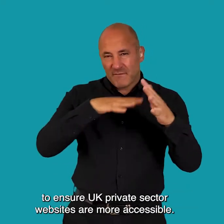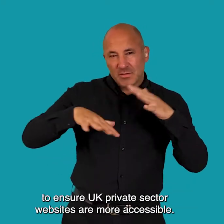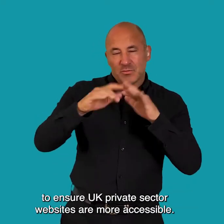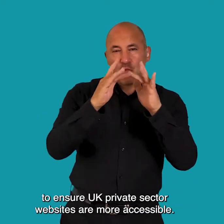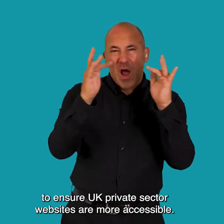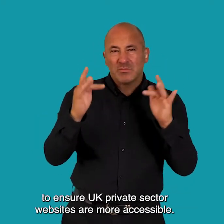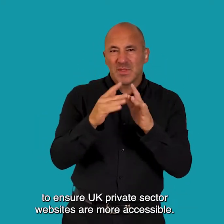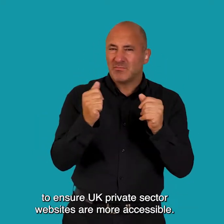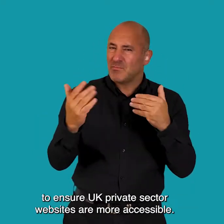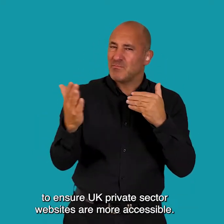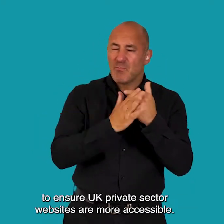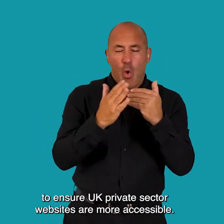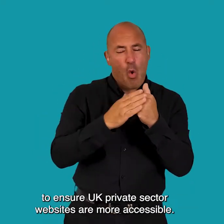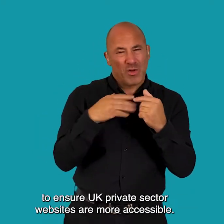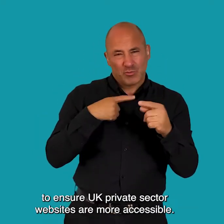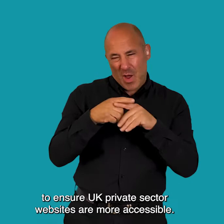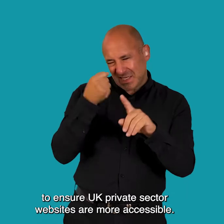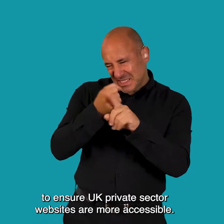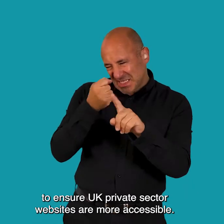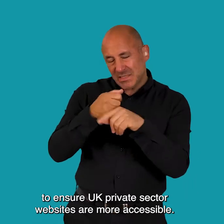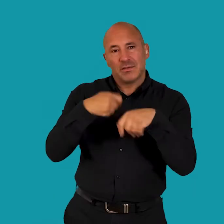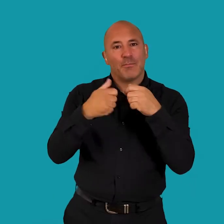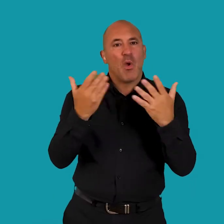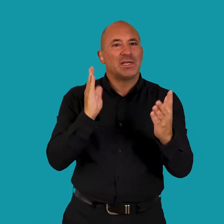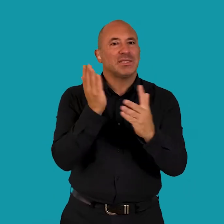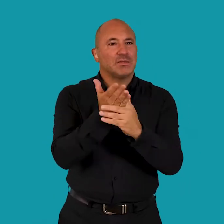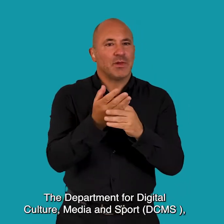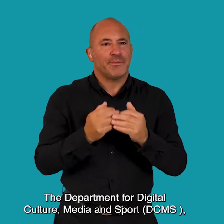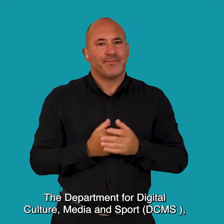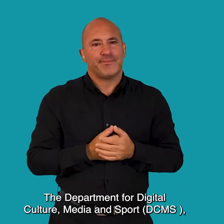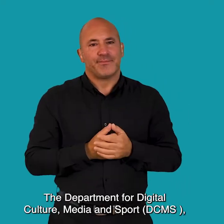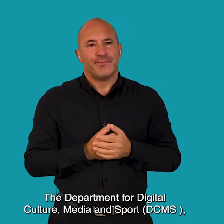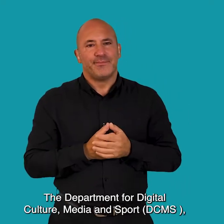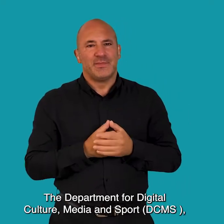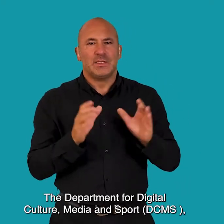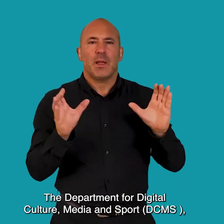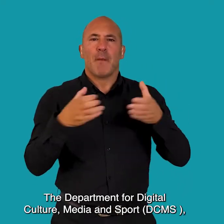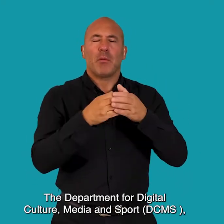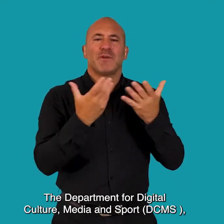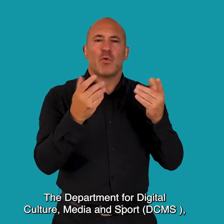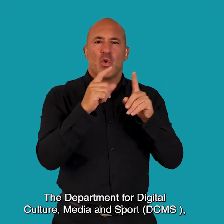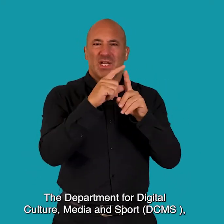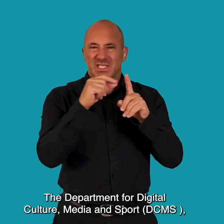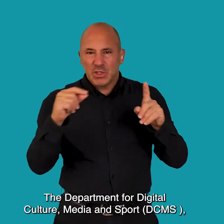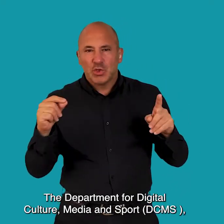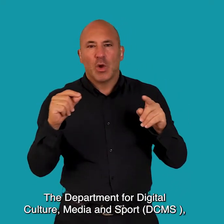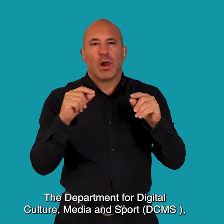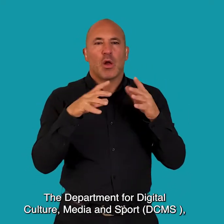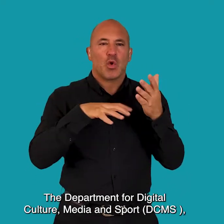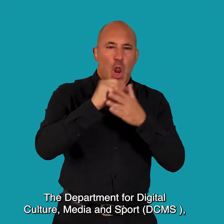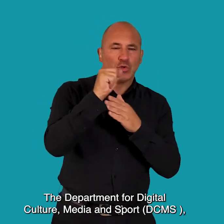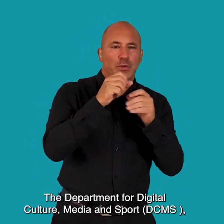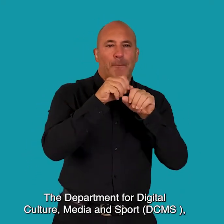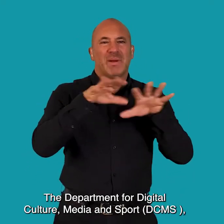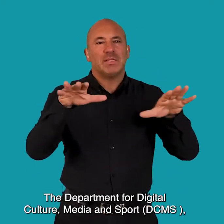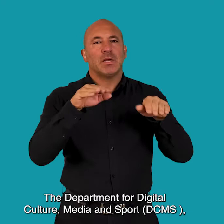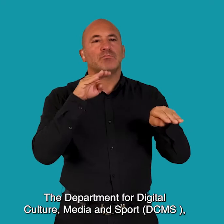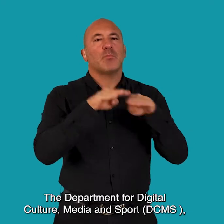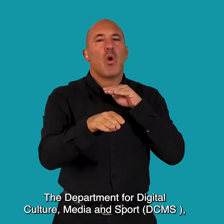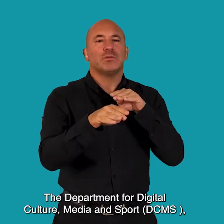private sector websites are more accessible. The Department for Digital, Culture, Media and Sport,